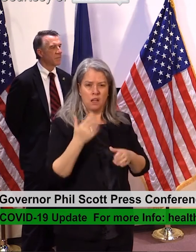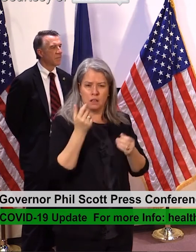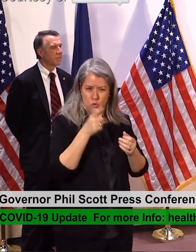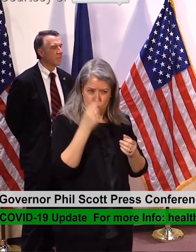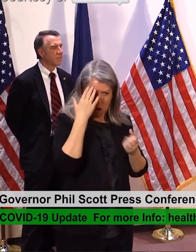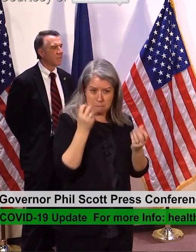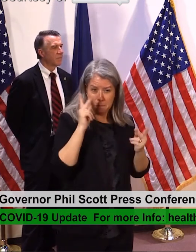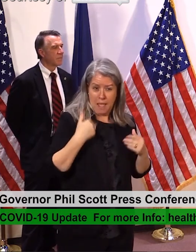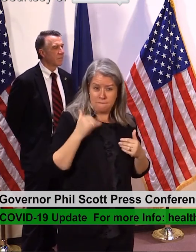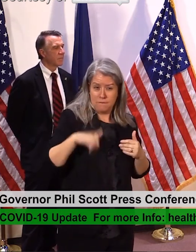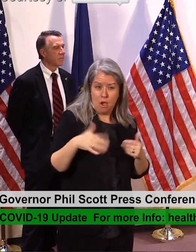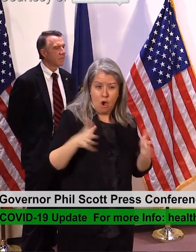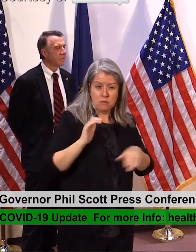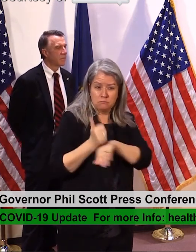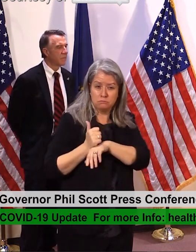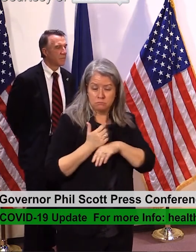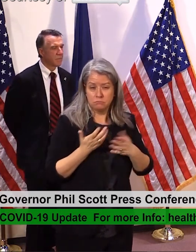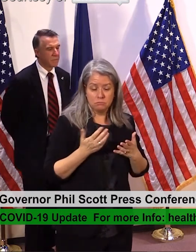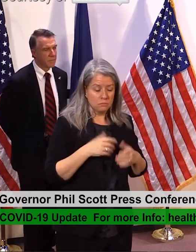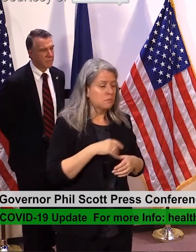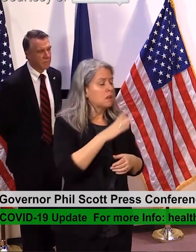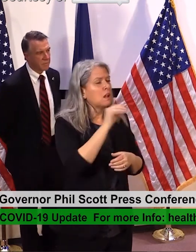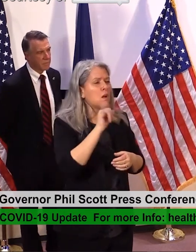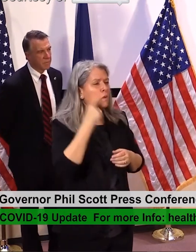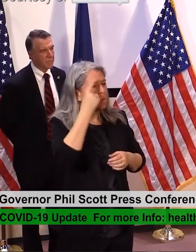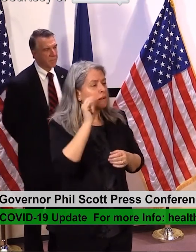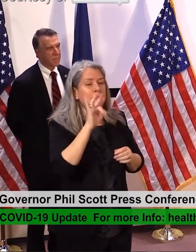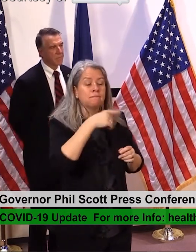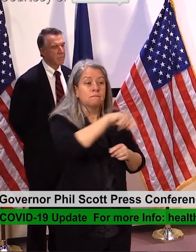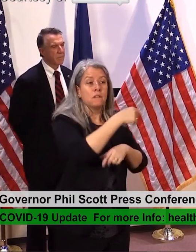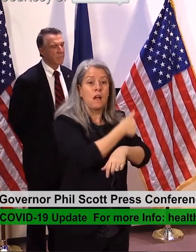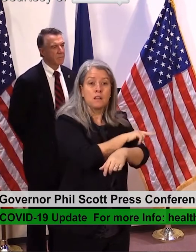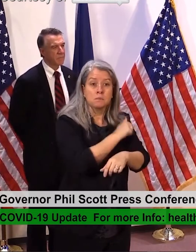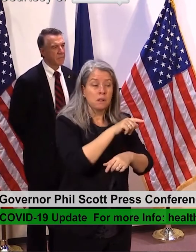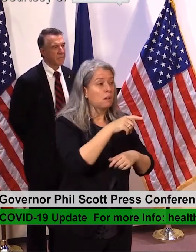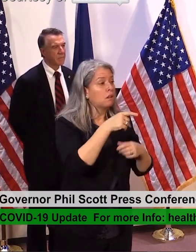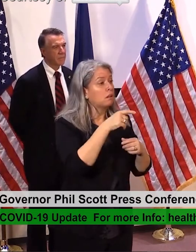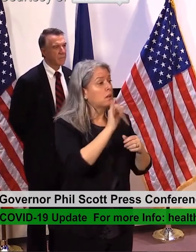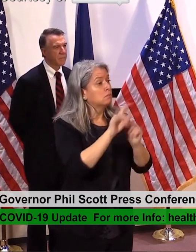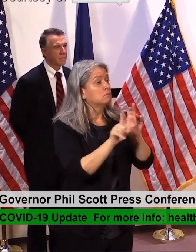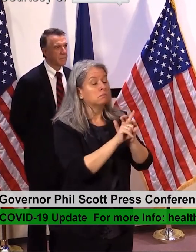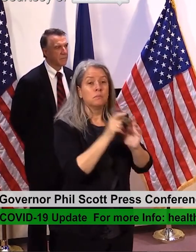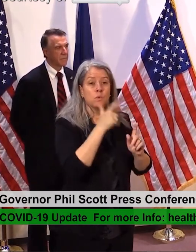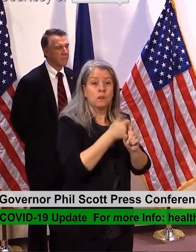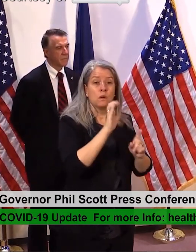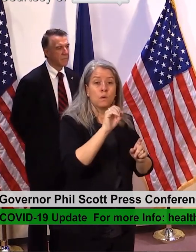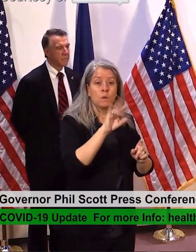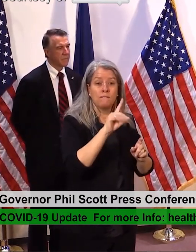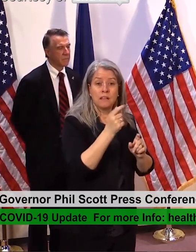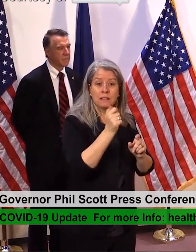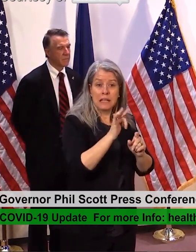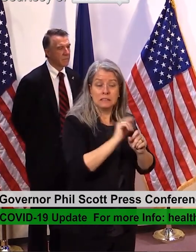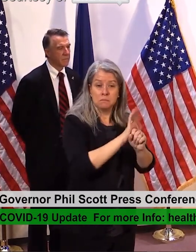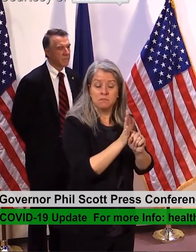nursing homes and perhaps at hospitals for any COVID patient who is presenting and needs to be hospitalized? Is